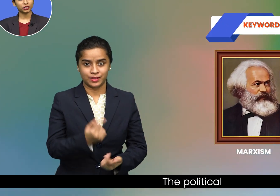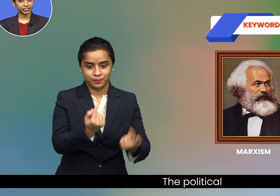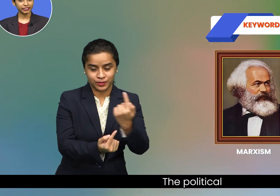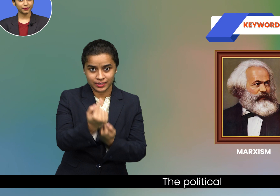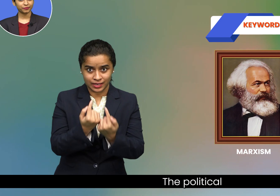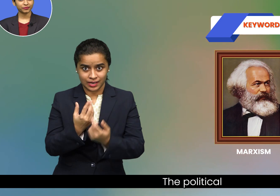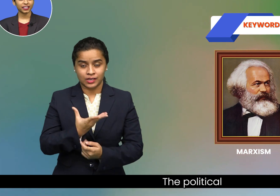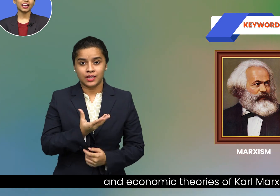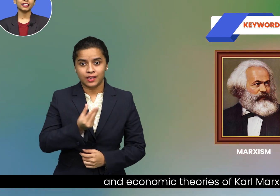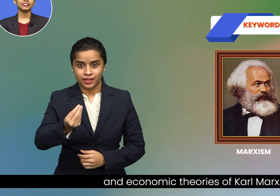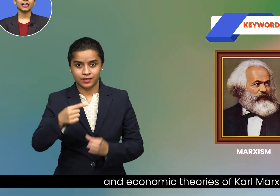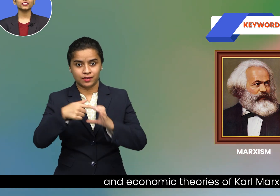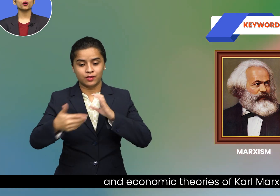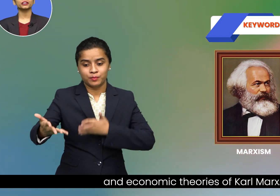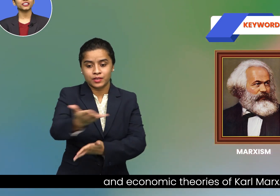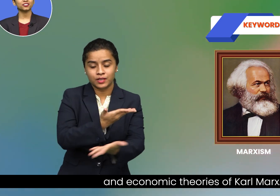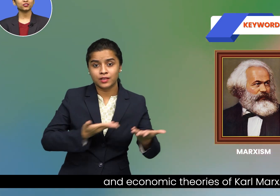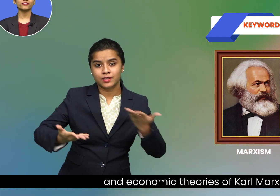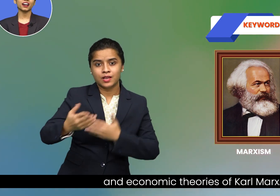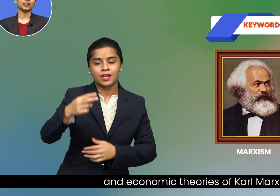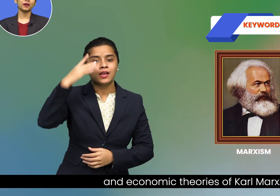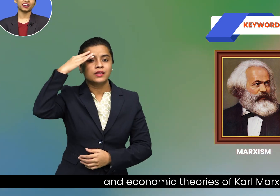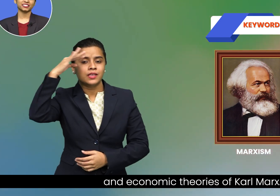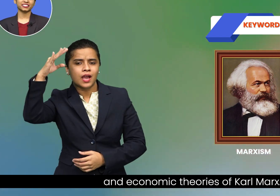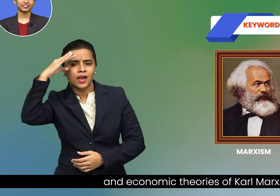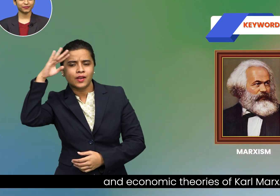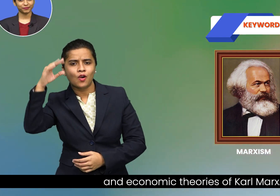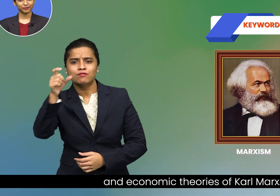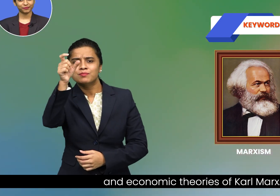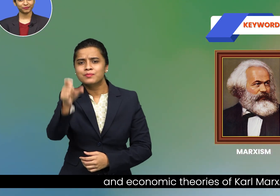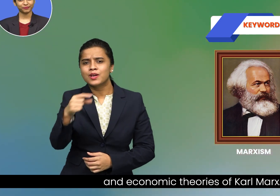The political and economic theories of Karl Marx.